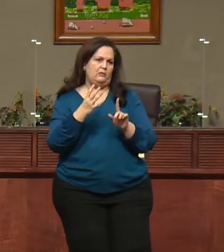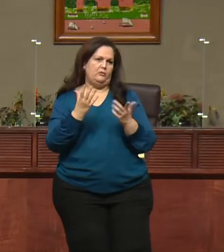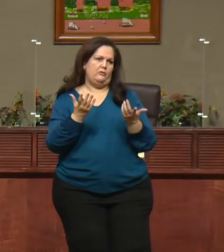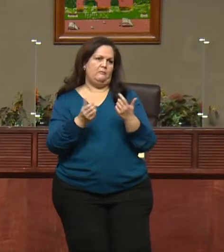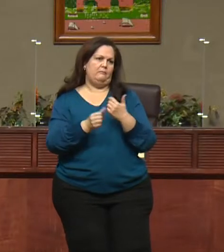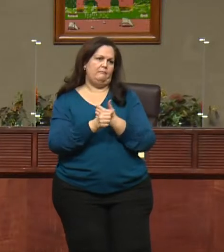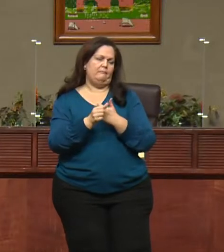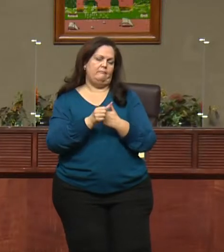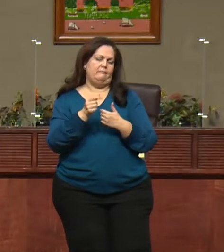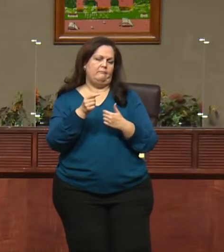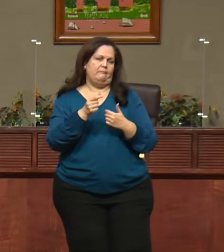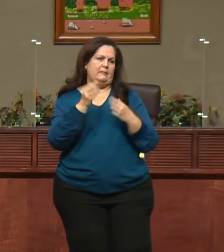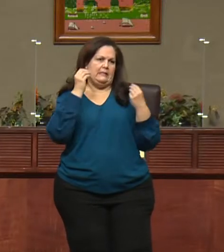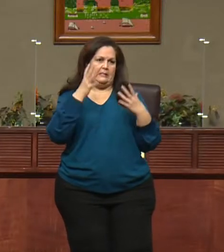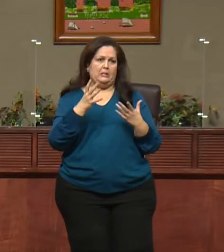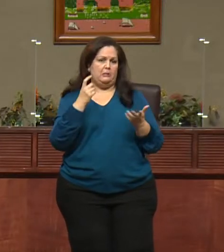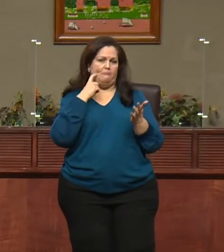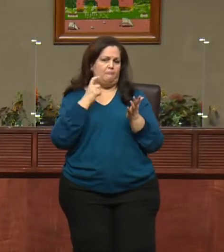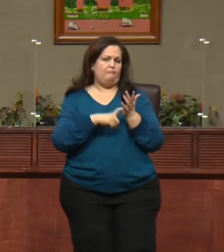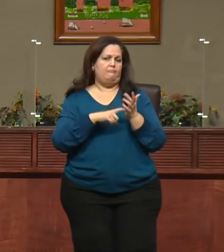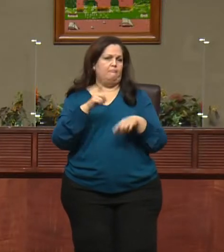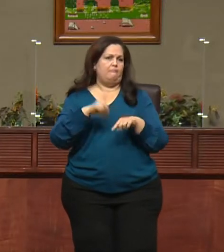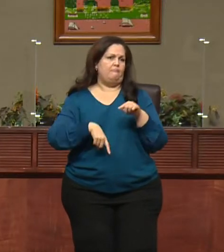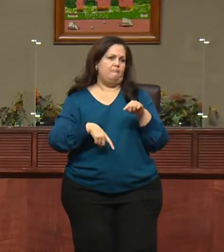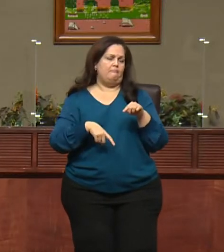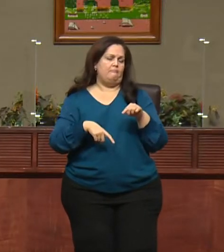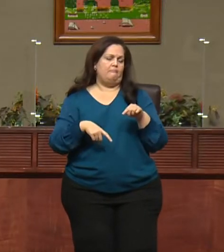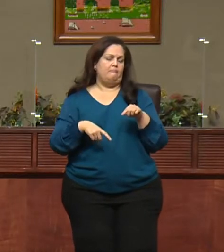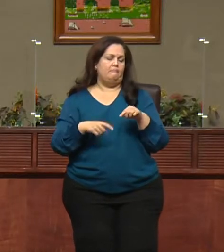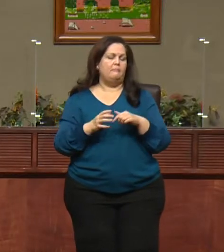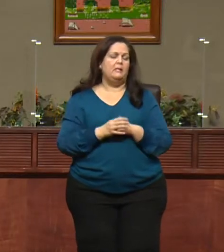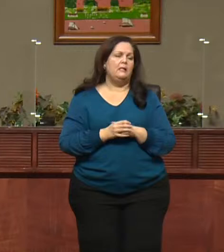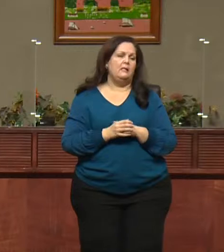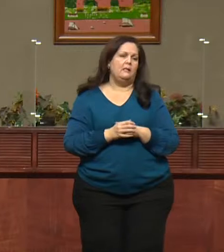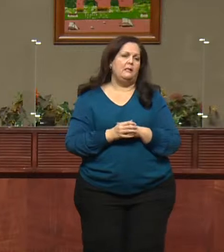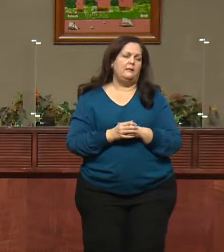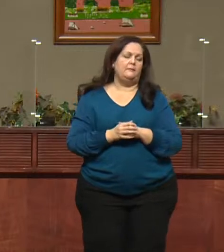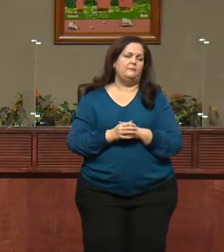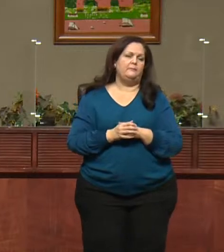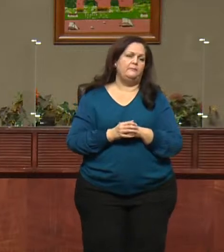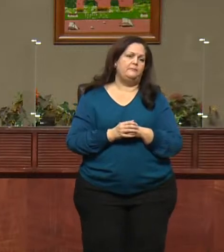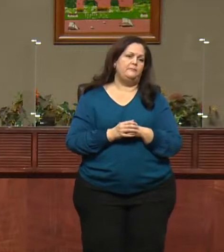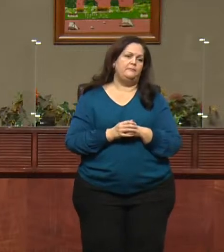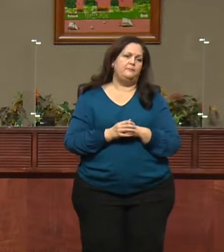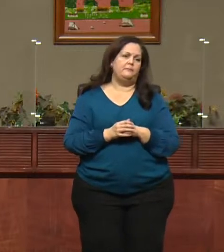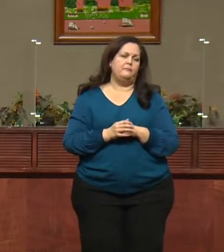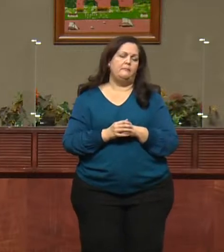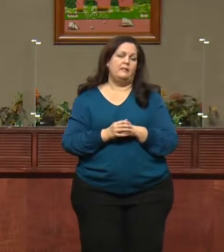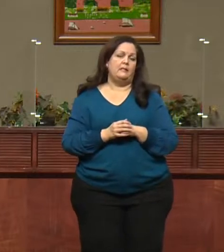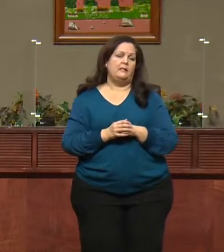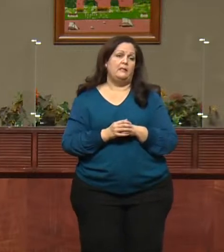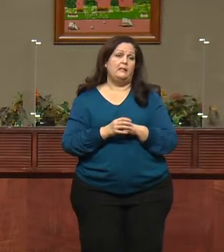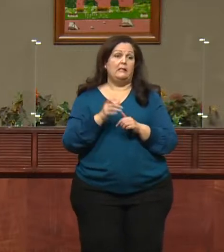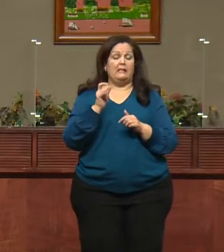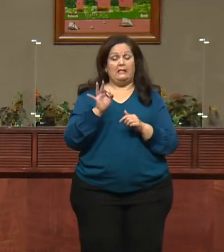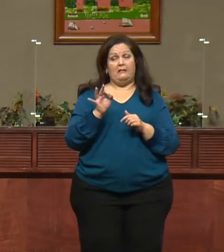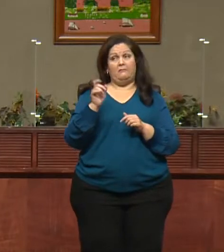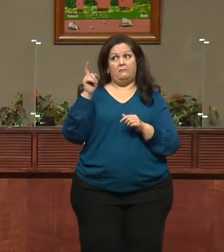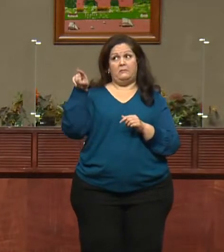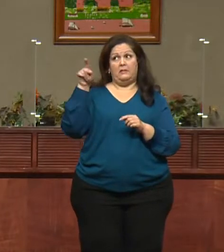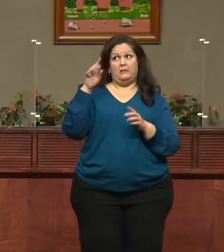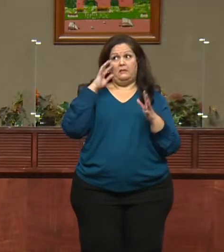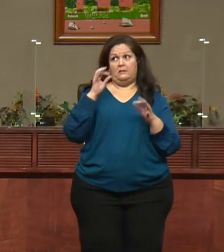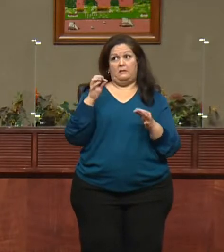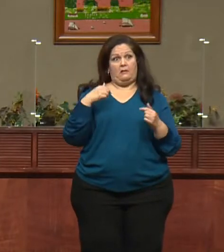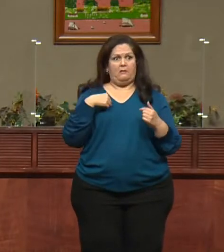be able to perceive because you can't determine that. If those decisions are made, we'll be